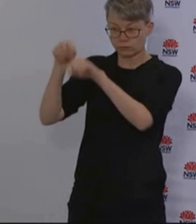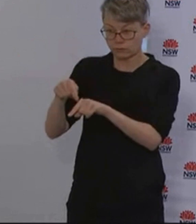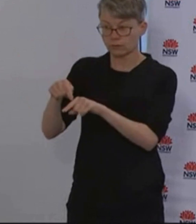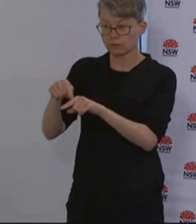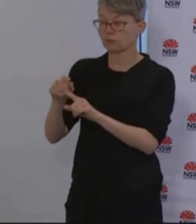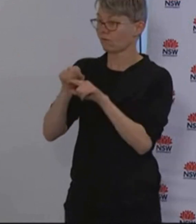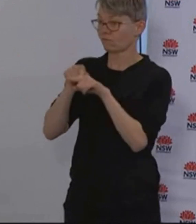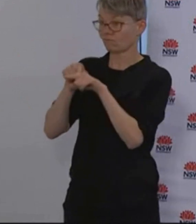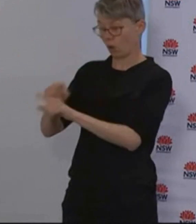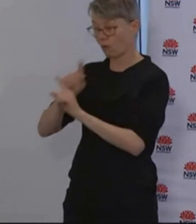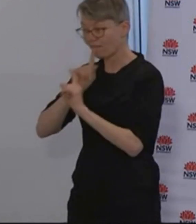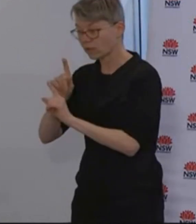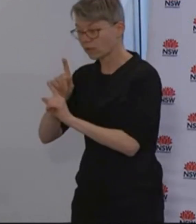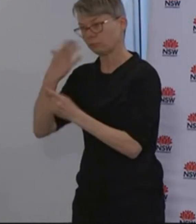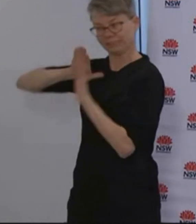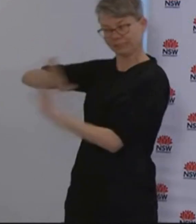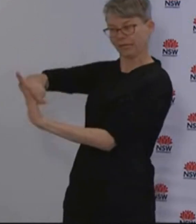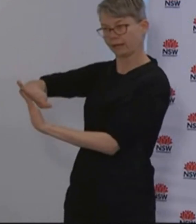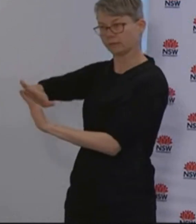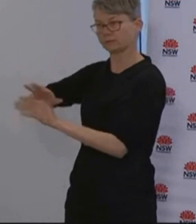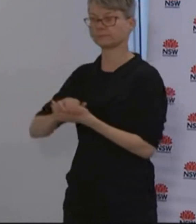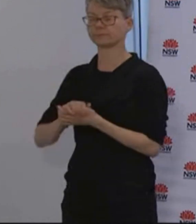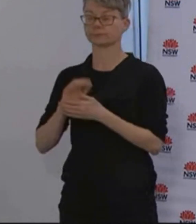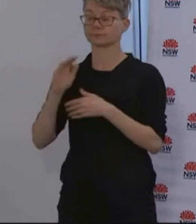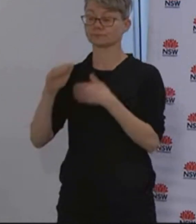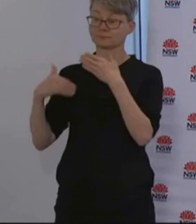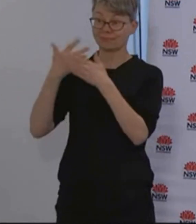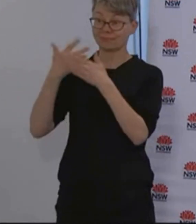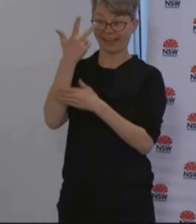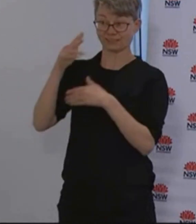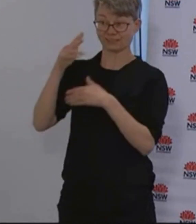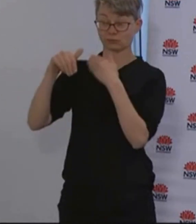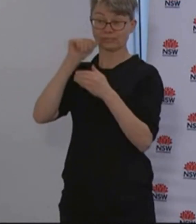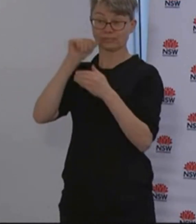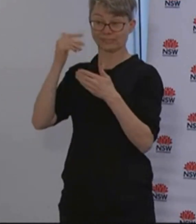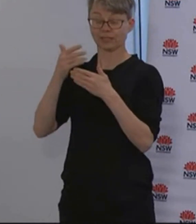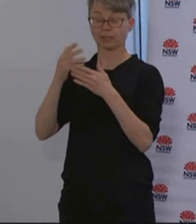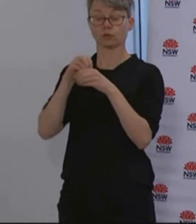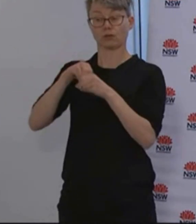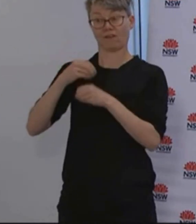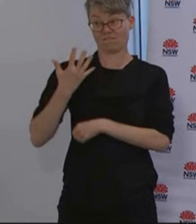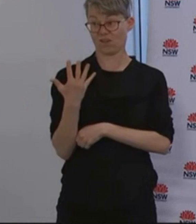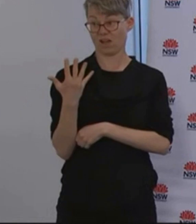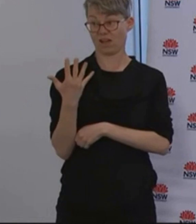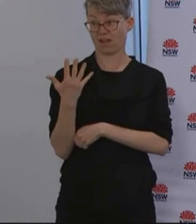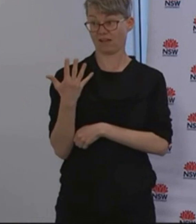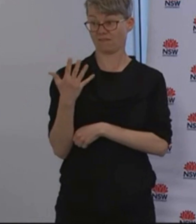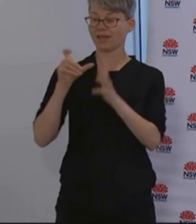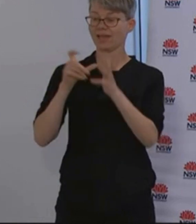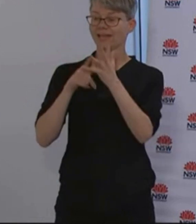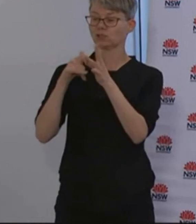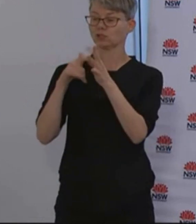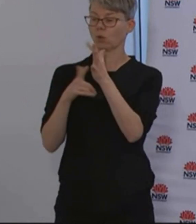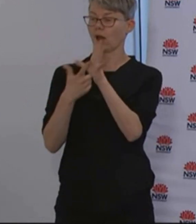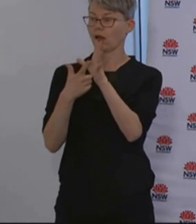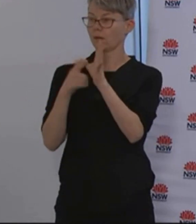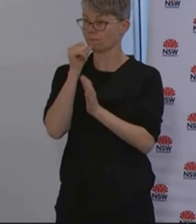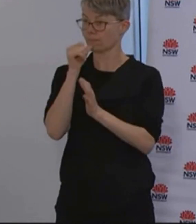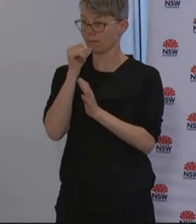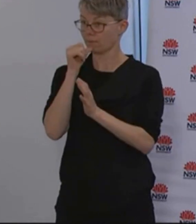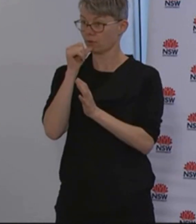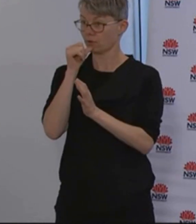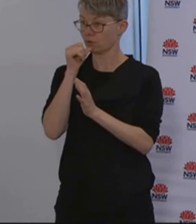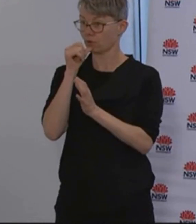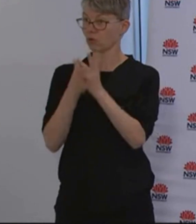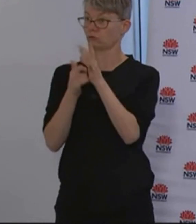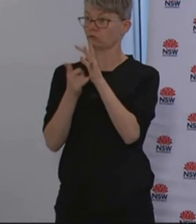8 cases identified yesterday to 8 p.m. include 5 who attended the Crossroads Hotel in Casula, and 3